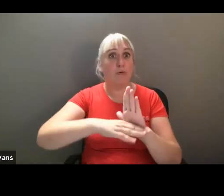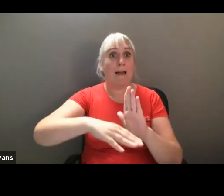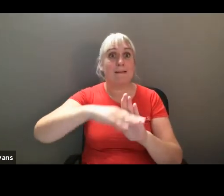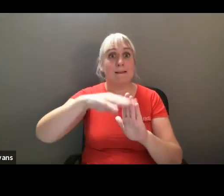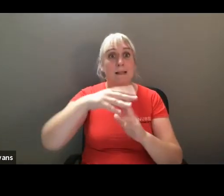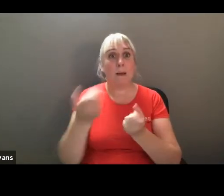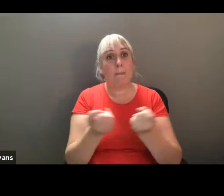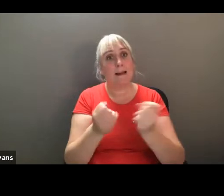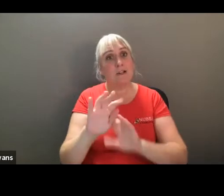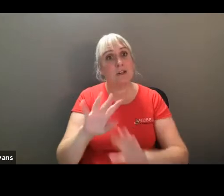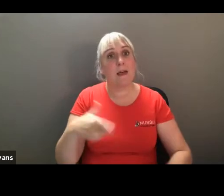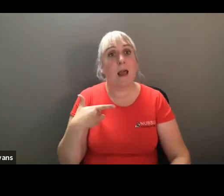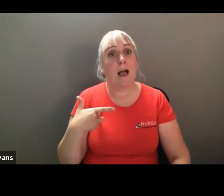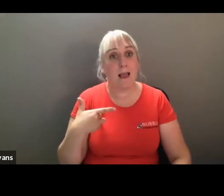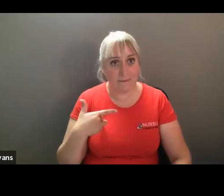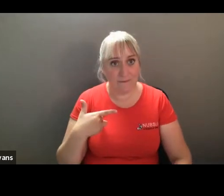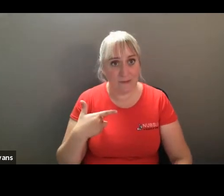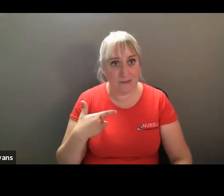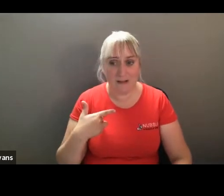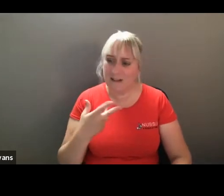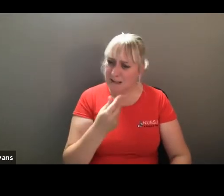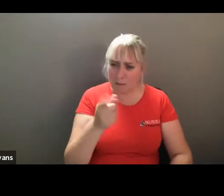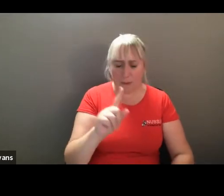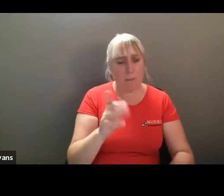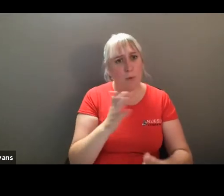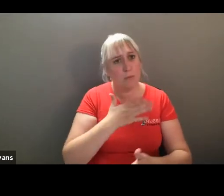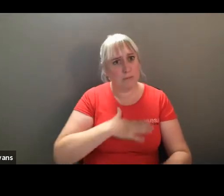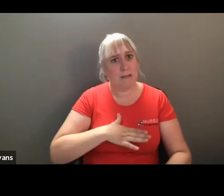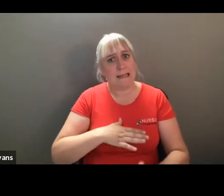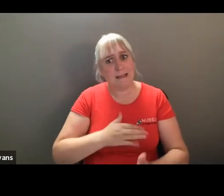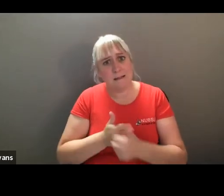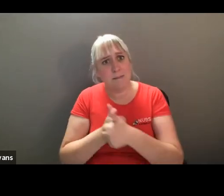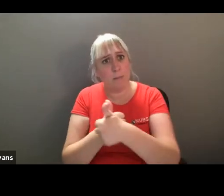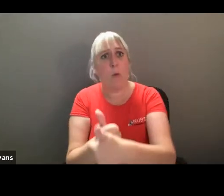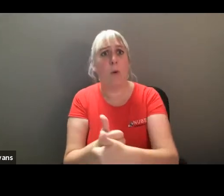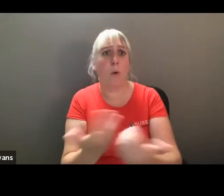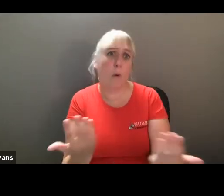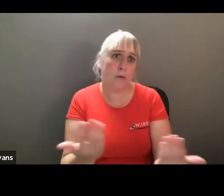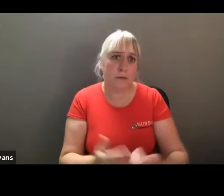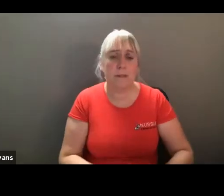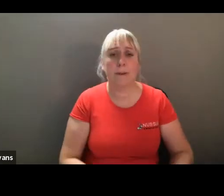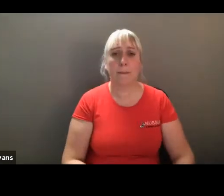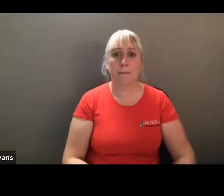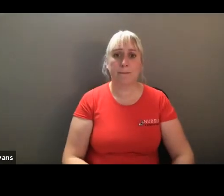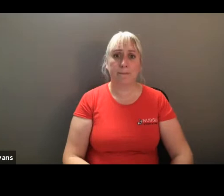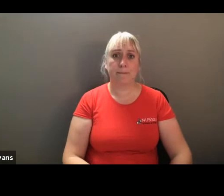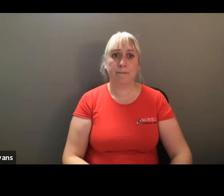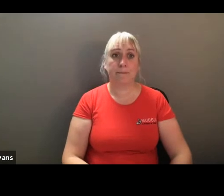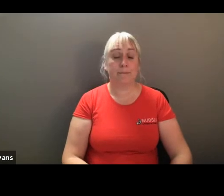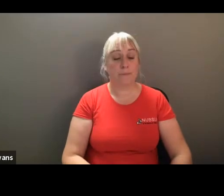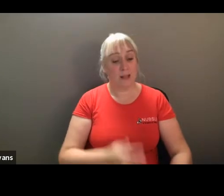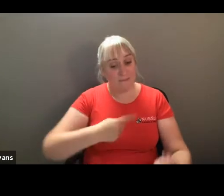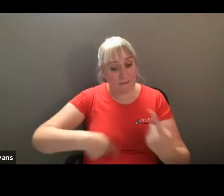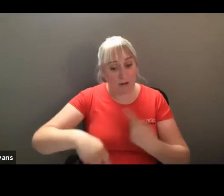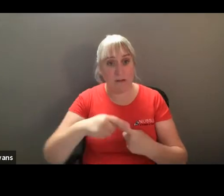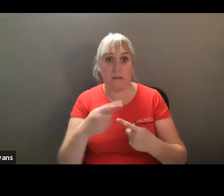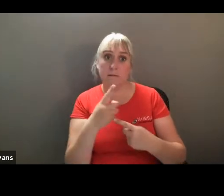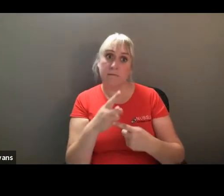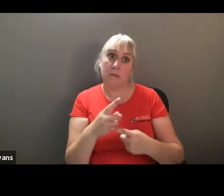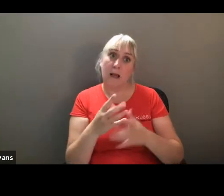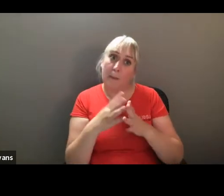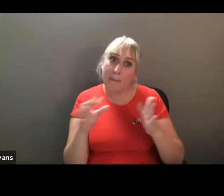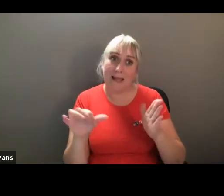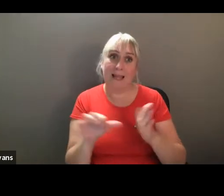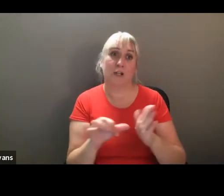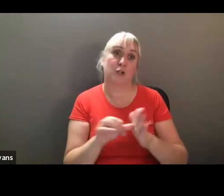in a better way. But then some people just need a bit more support. For us, a big thing as well is child benefit. We're asking